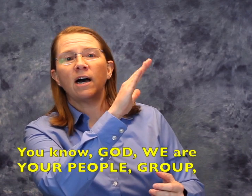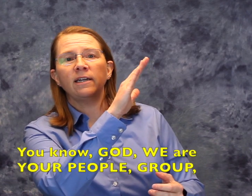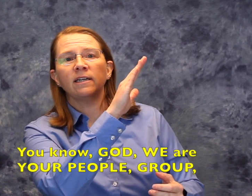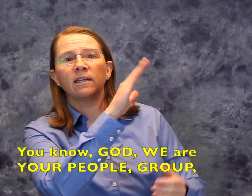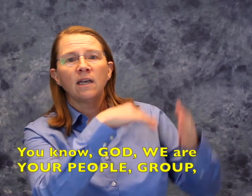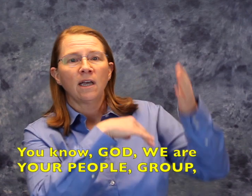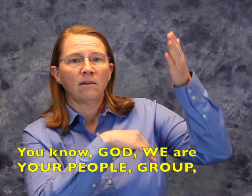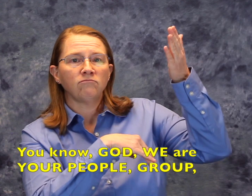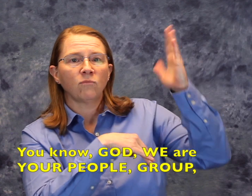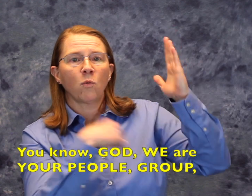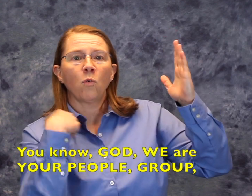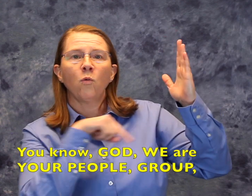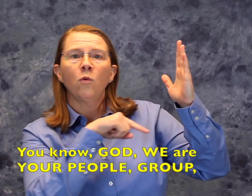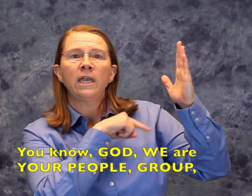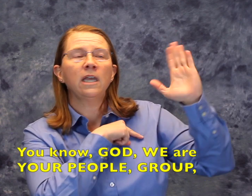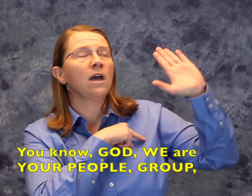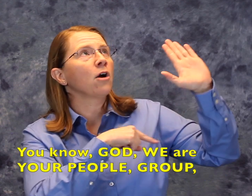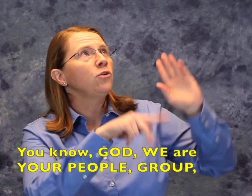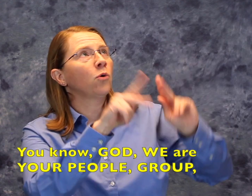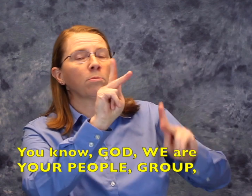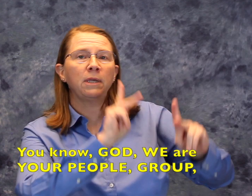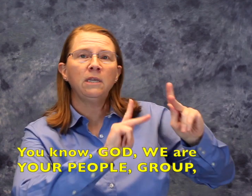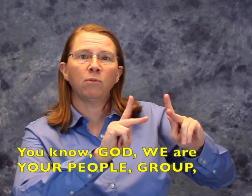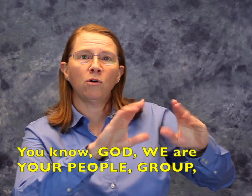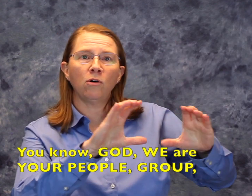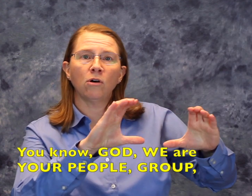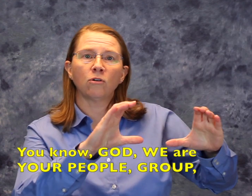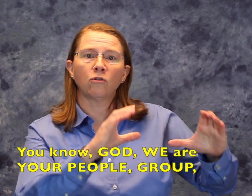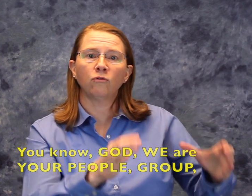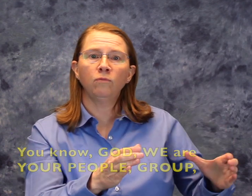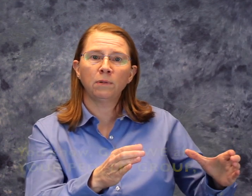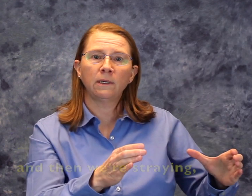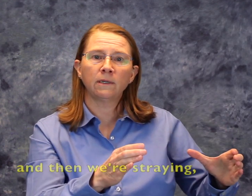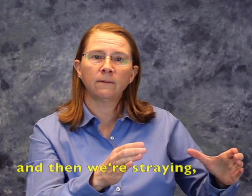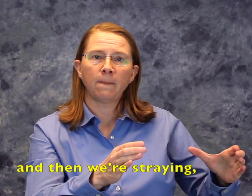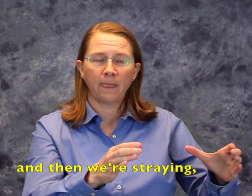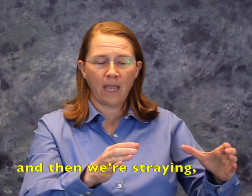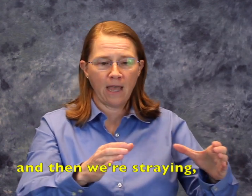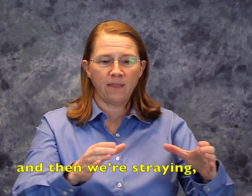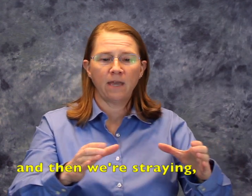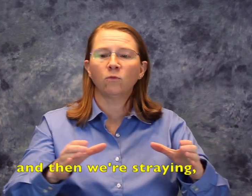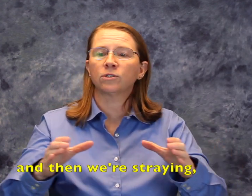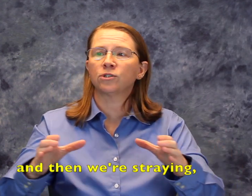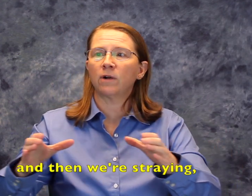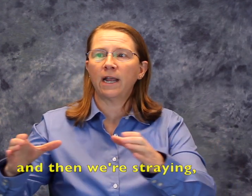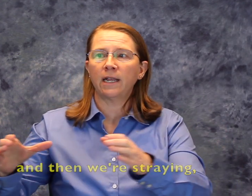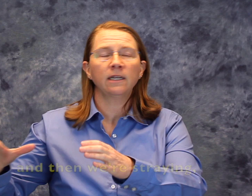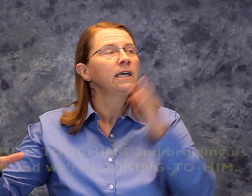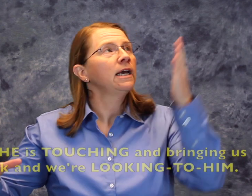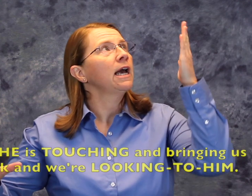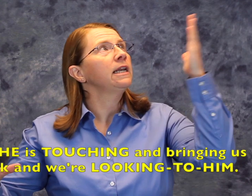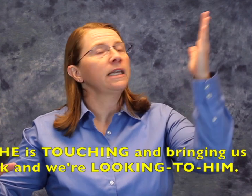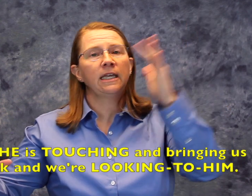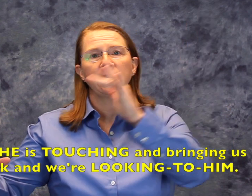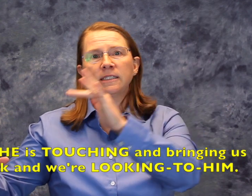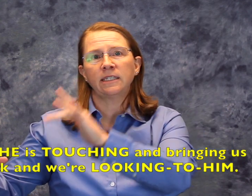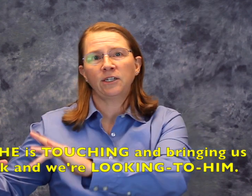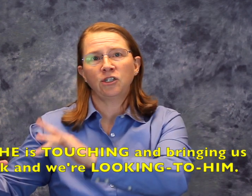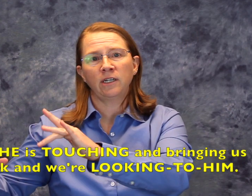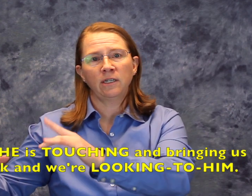God, we are your people group, and then we're straying, and He is touching